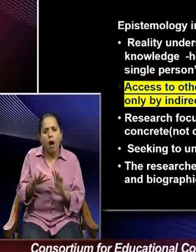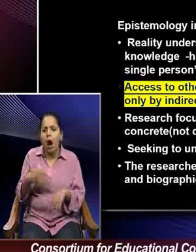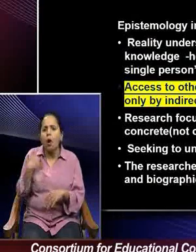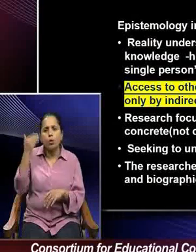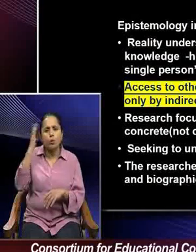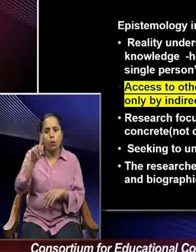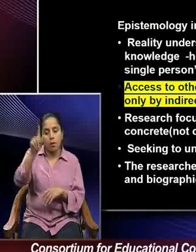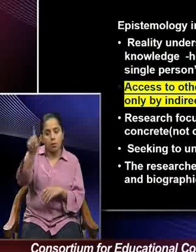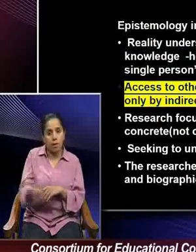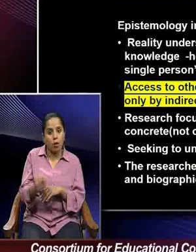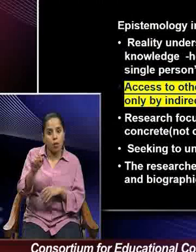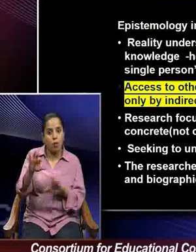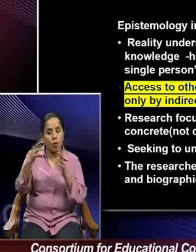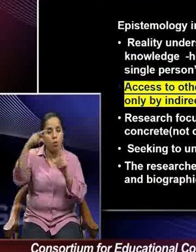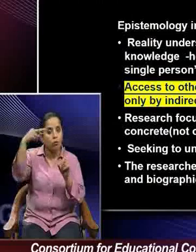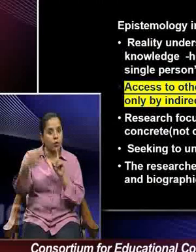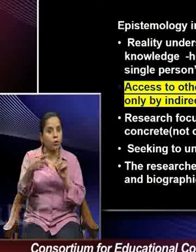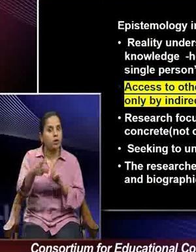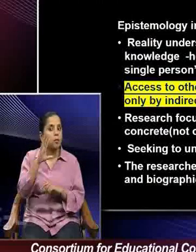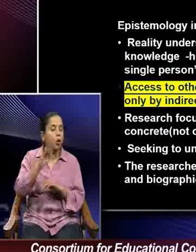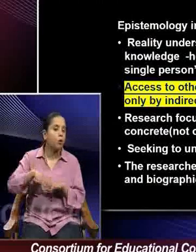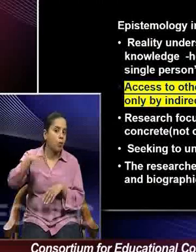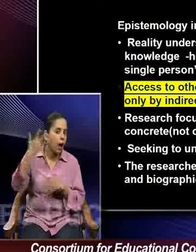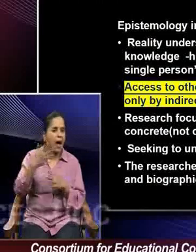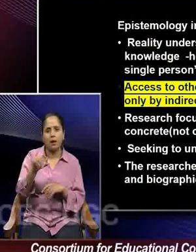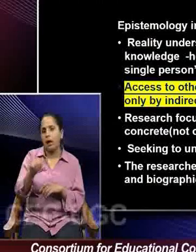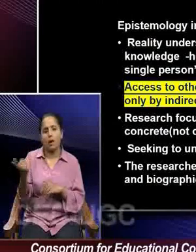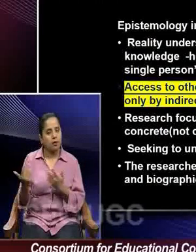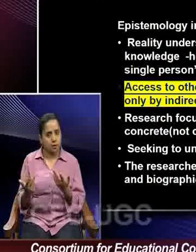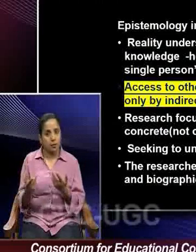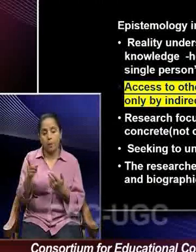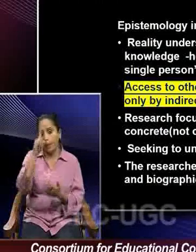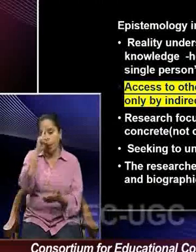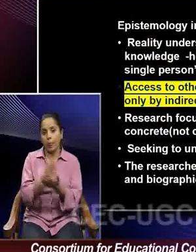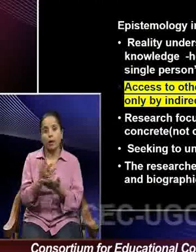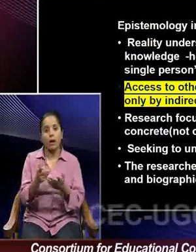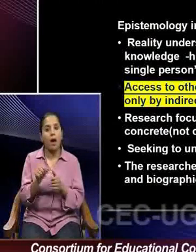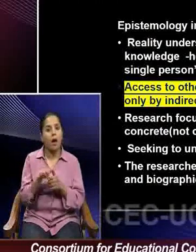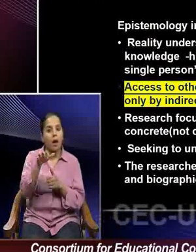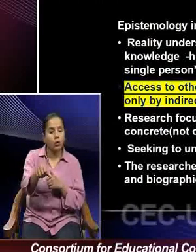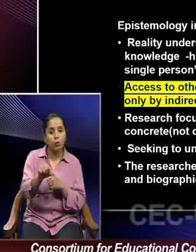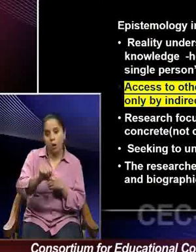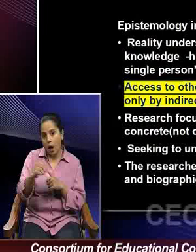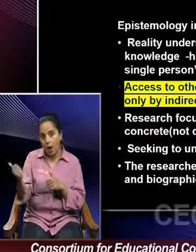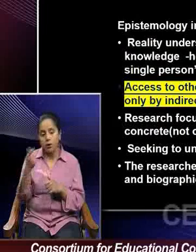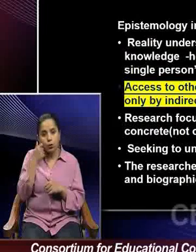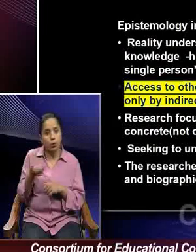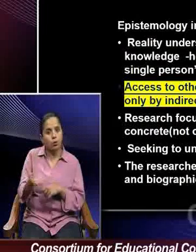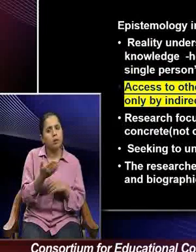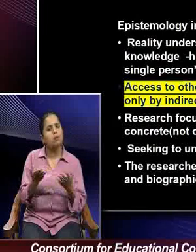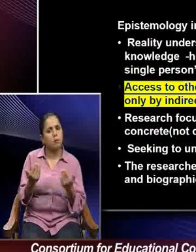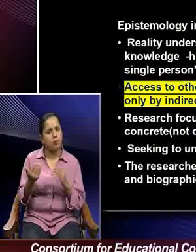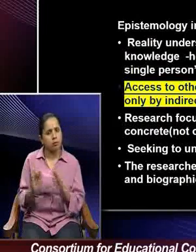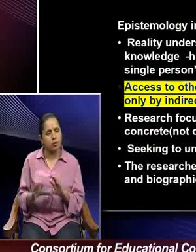a single person's worldview is more important than anything else. So they believe that access to other human beings is possible